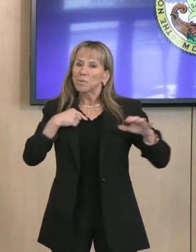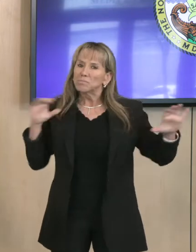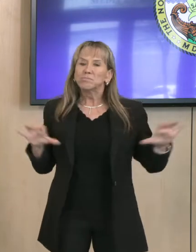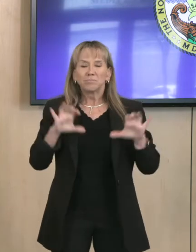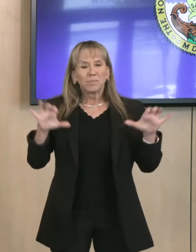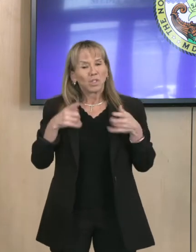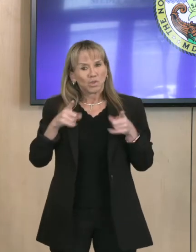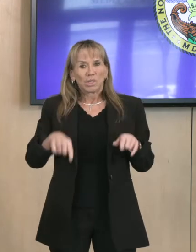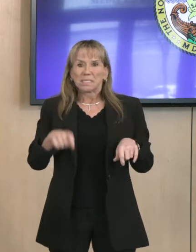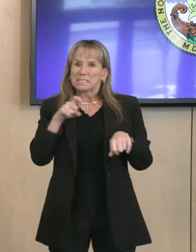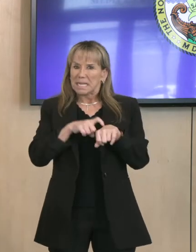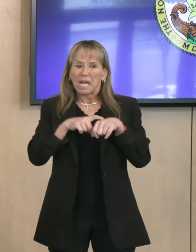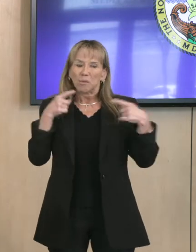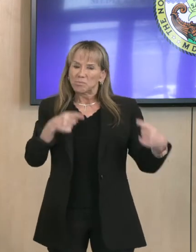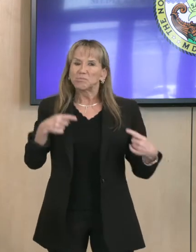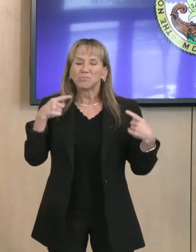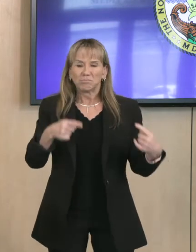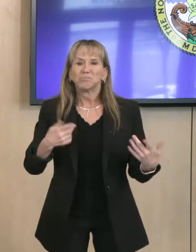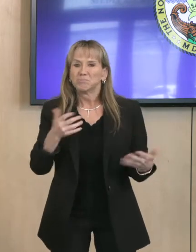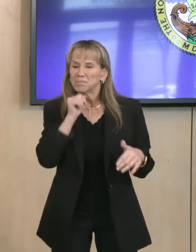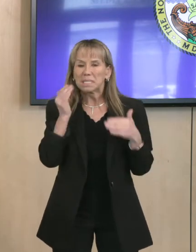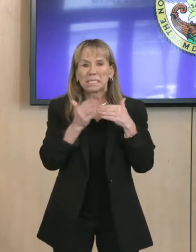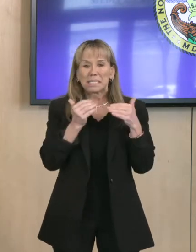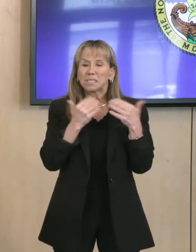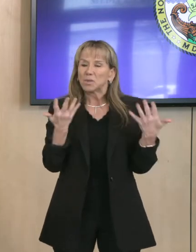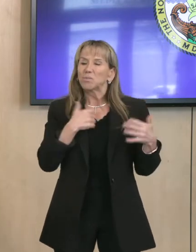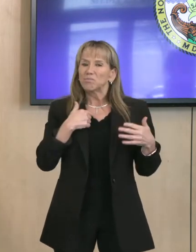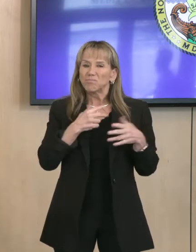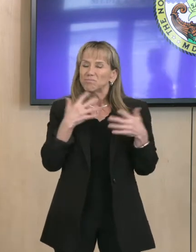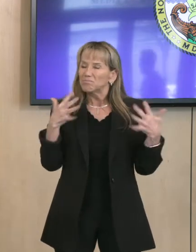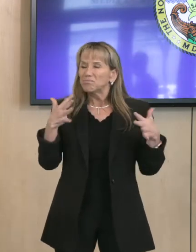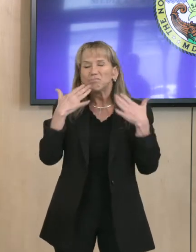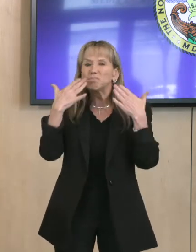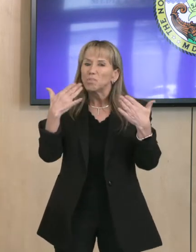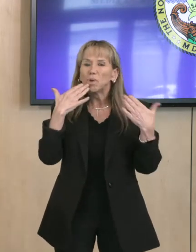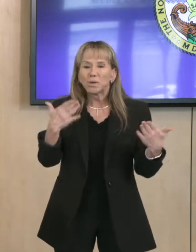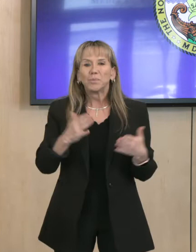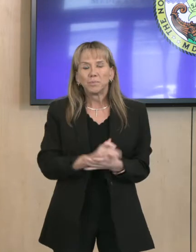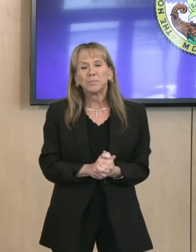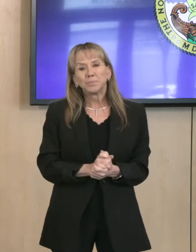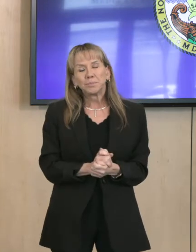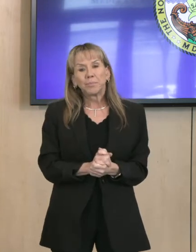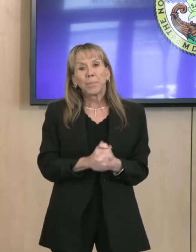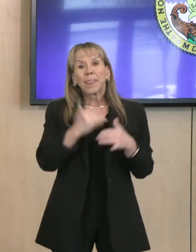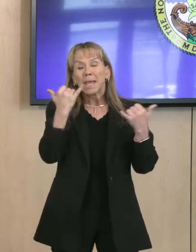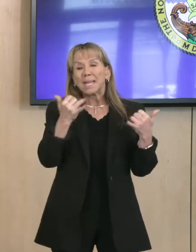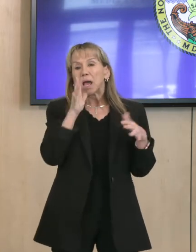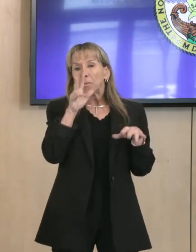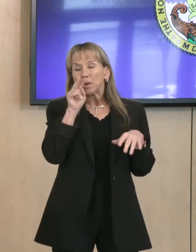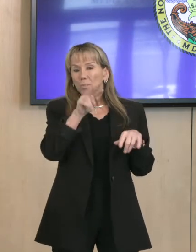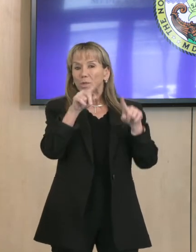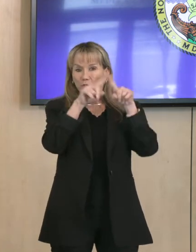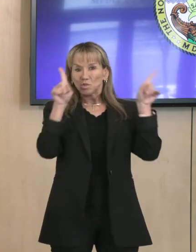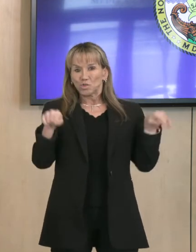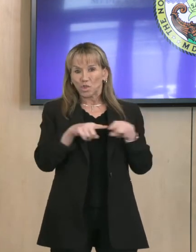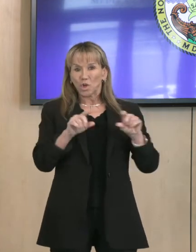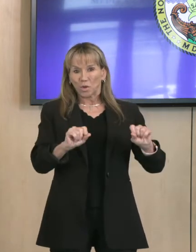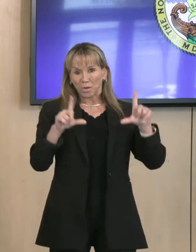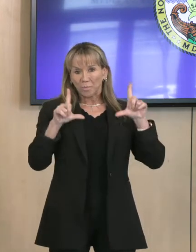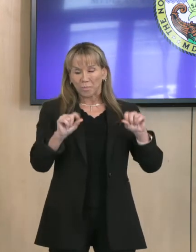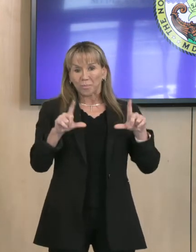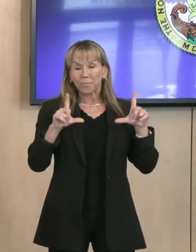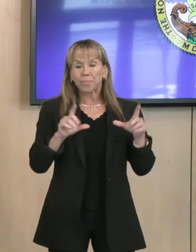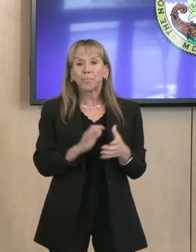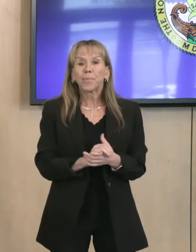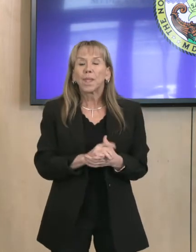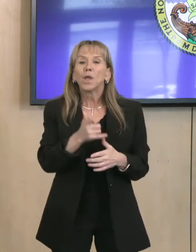during this period of difficulty. And again, we're very grateful. We're going to go through our charts real quick, and I want to share with you